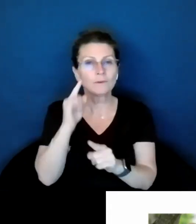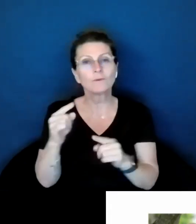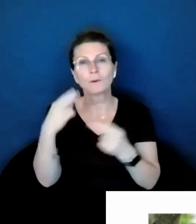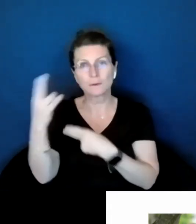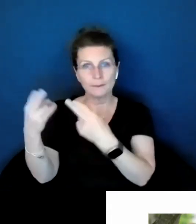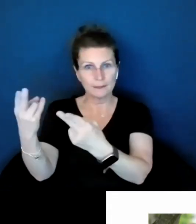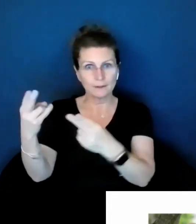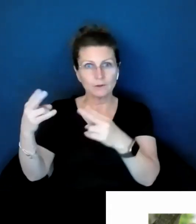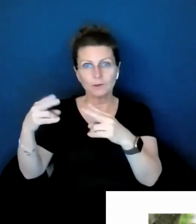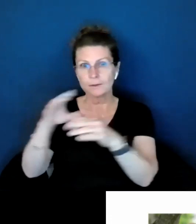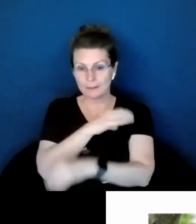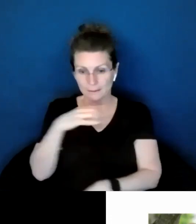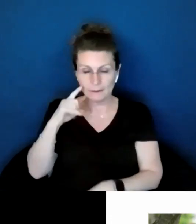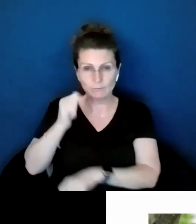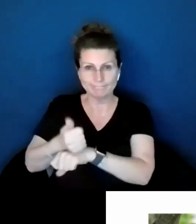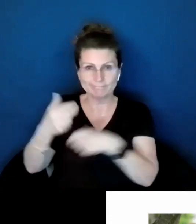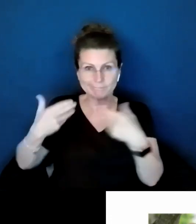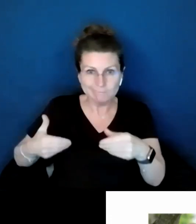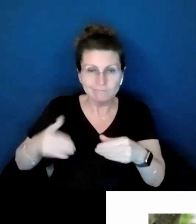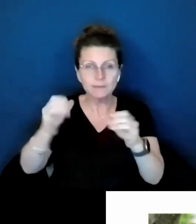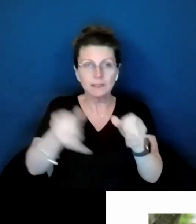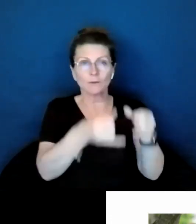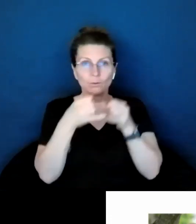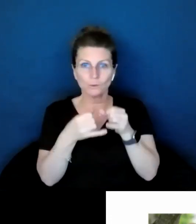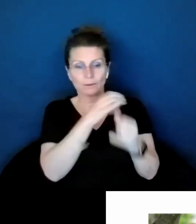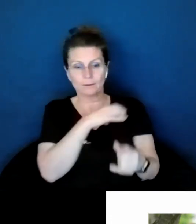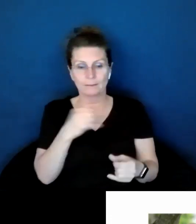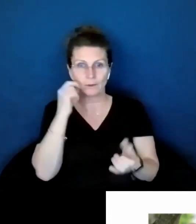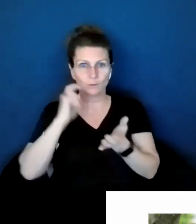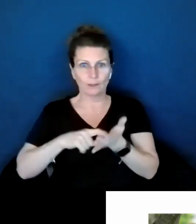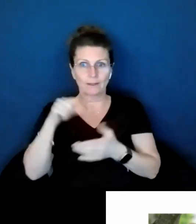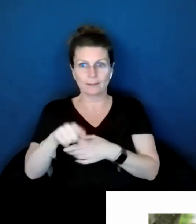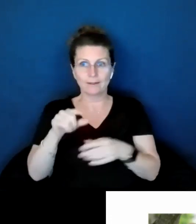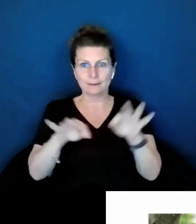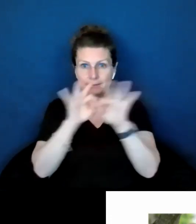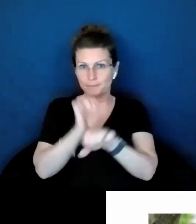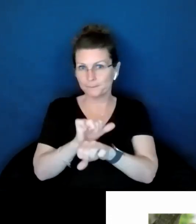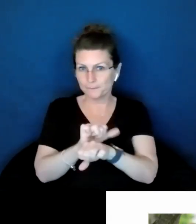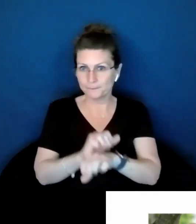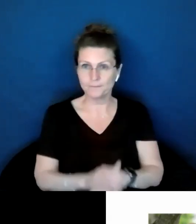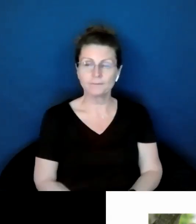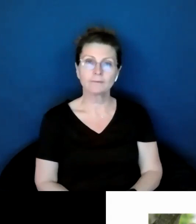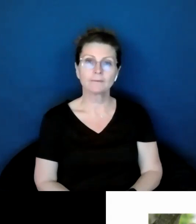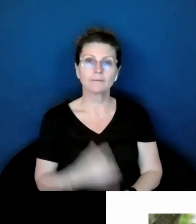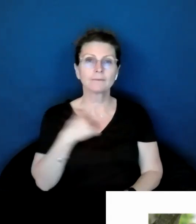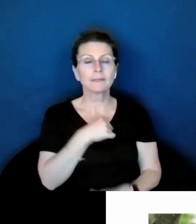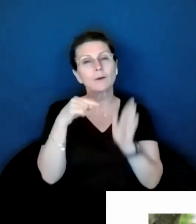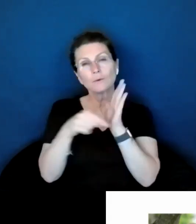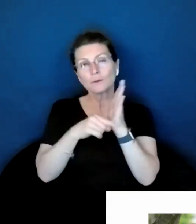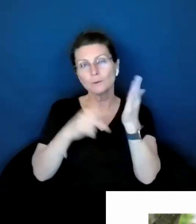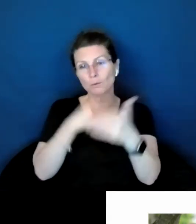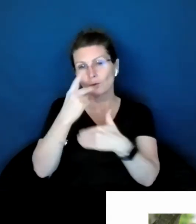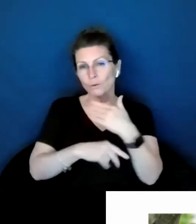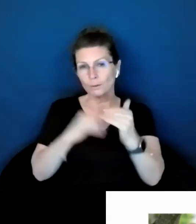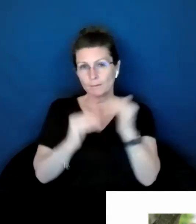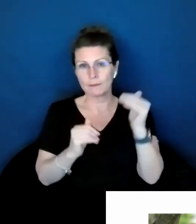who put the package together and the award committee who recognized this important work. Our research programs are built on the backs